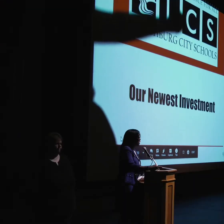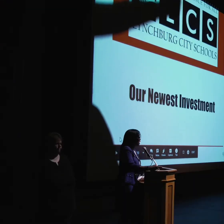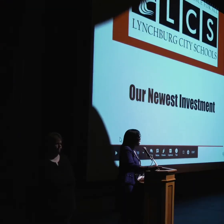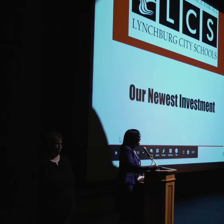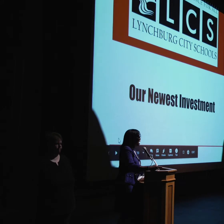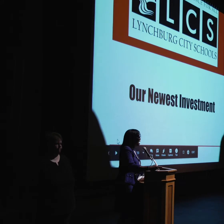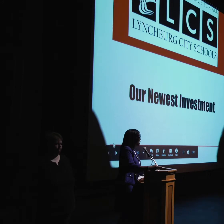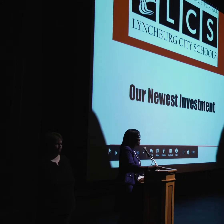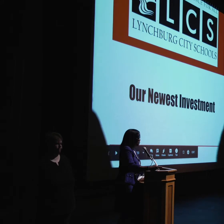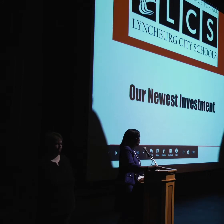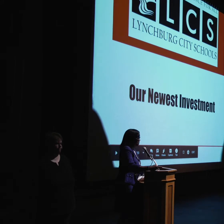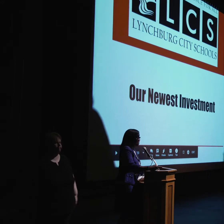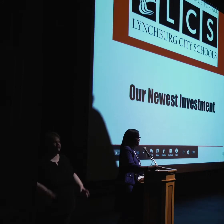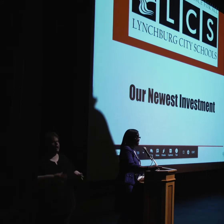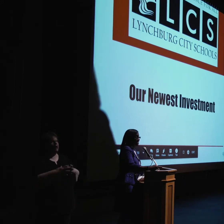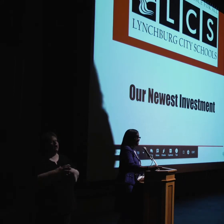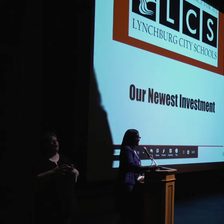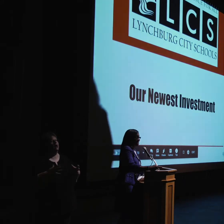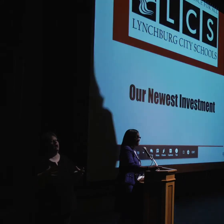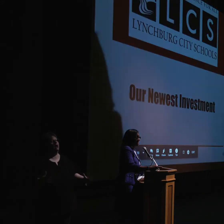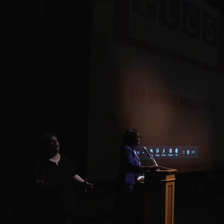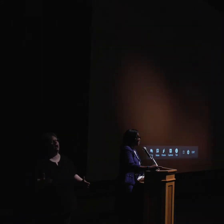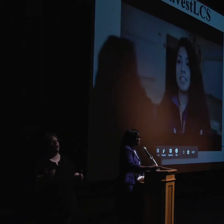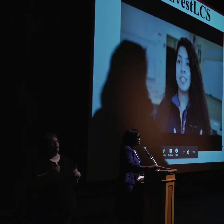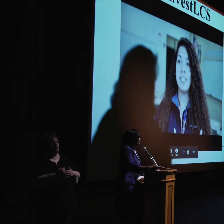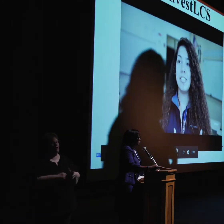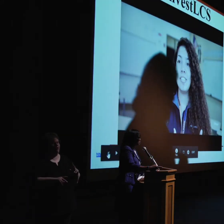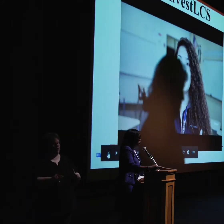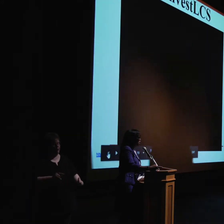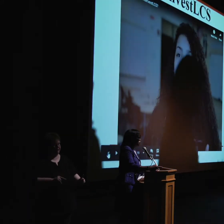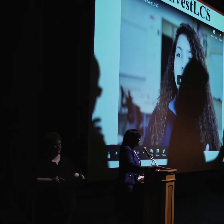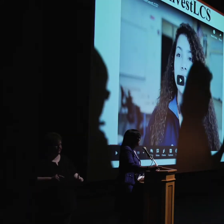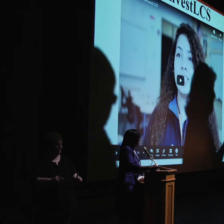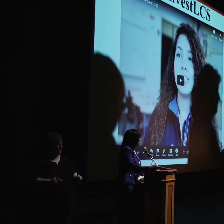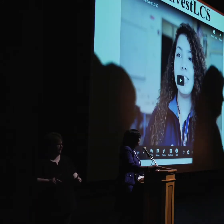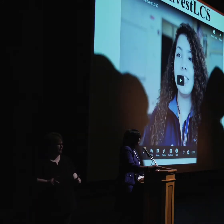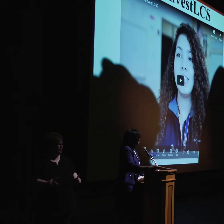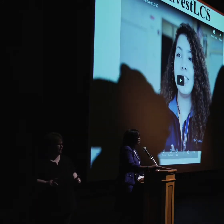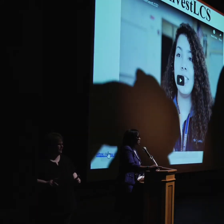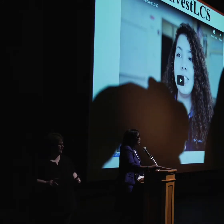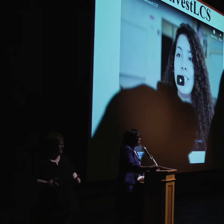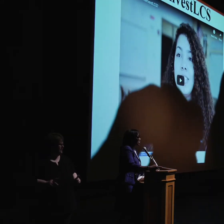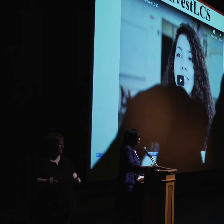We have a lot of folks. Is Marie G here?